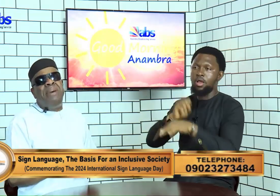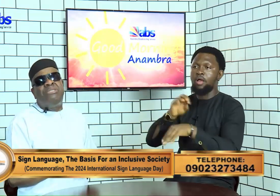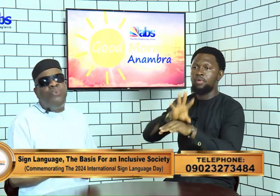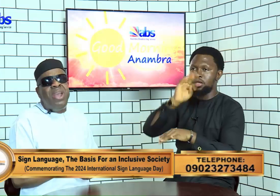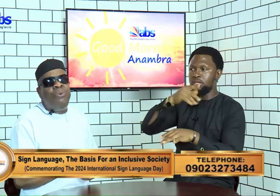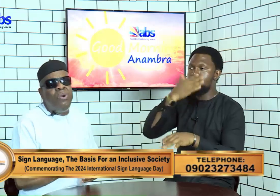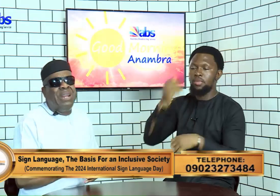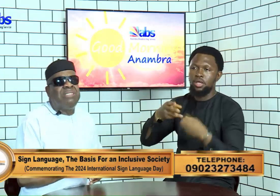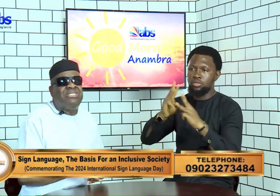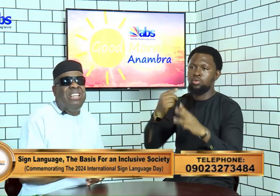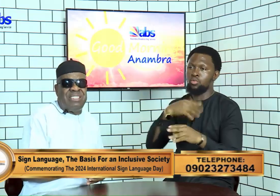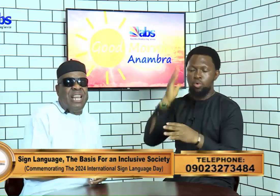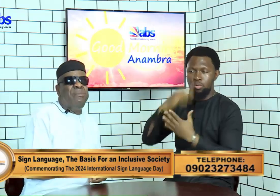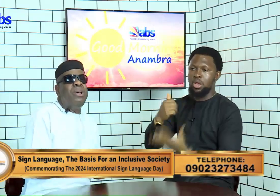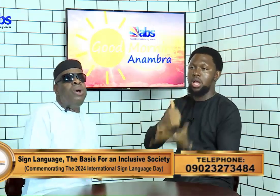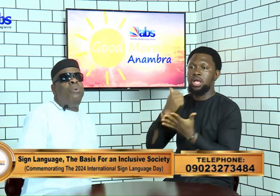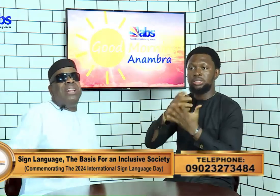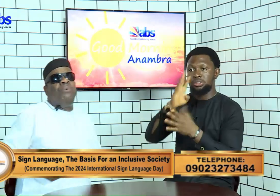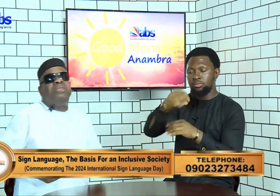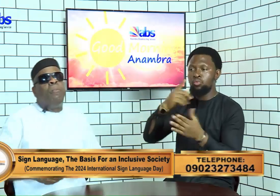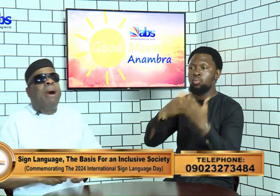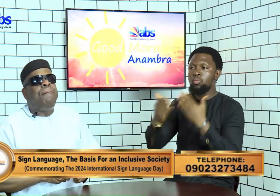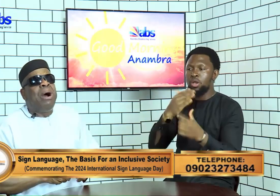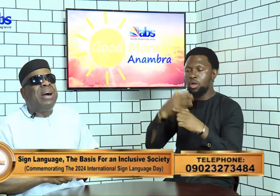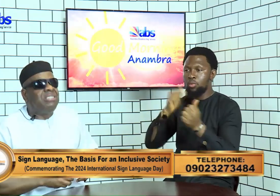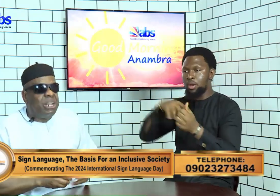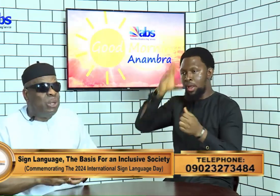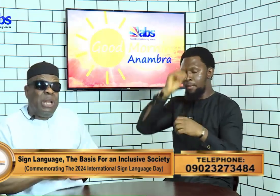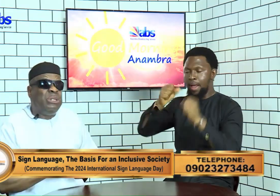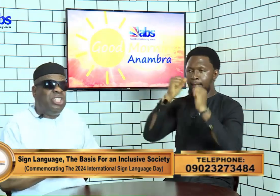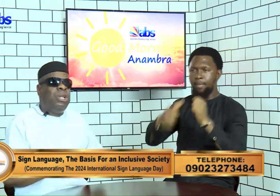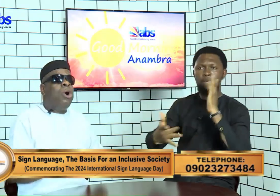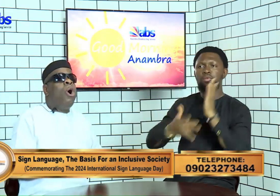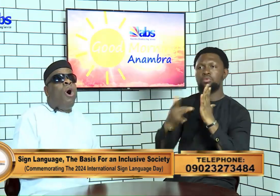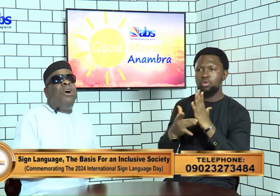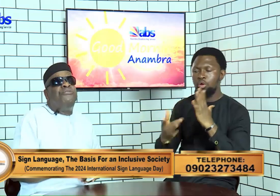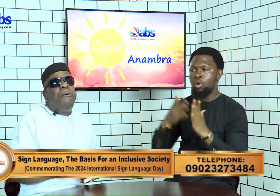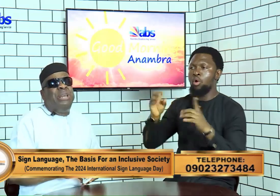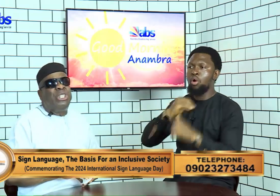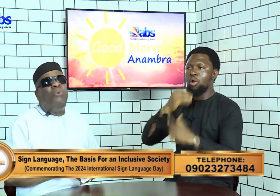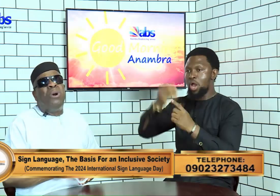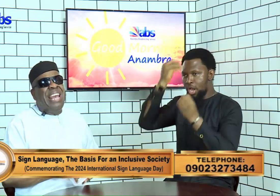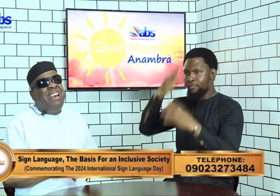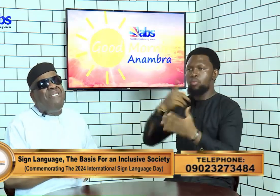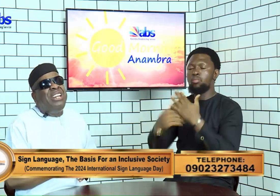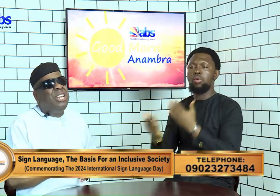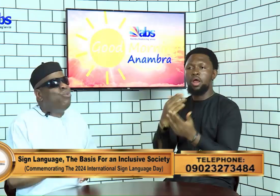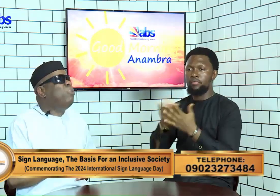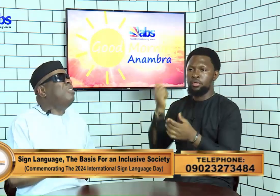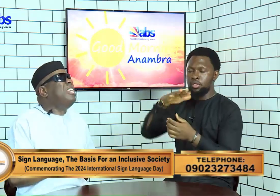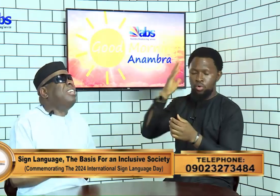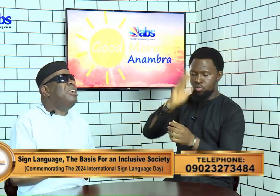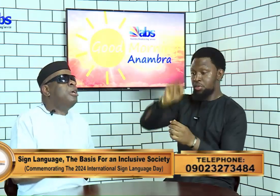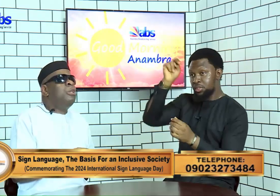the best way. We will assist them, whether with manpower, technology, or information, whatever they